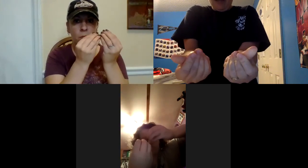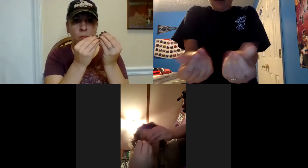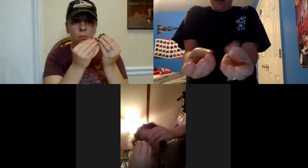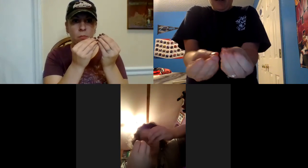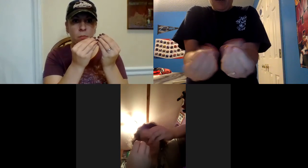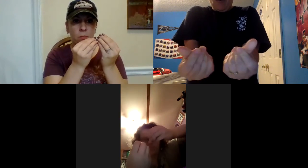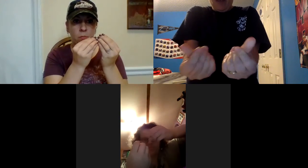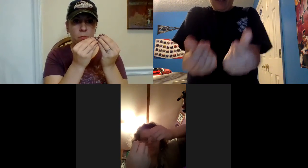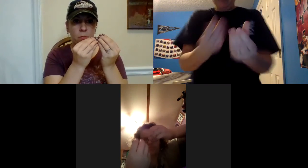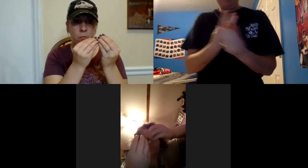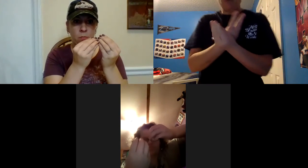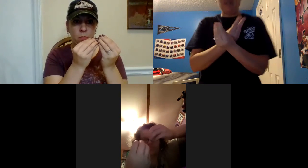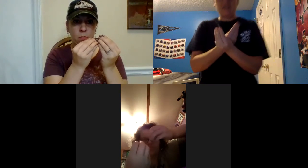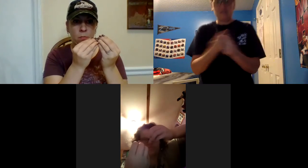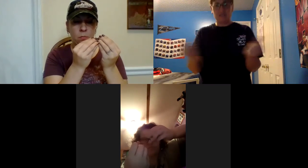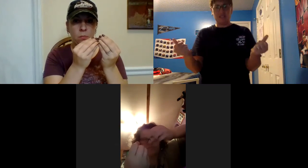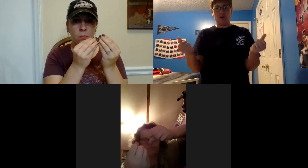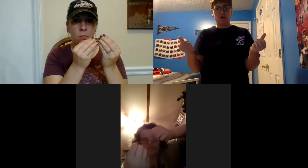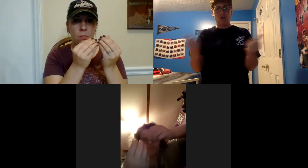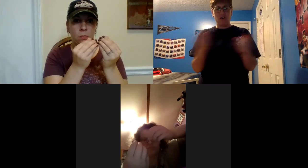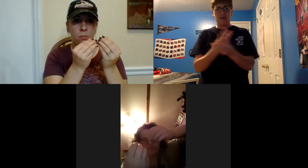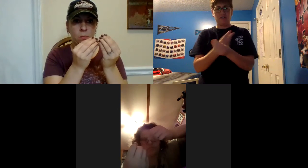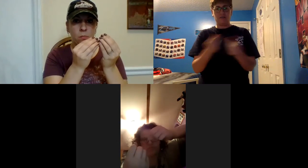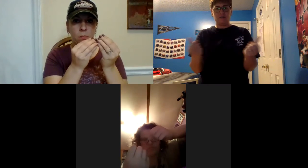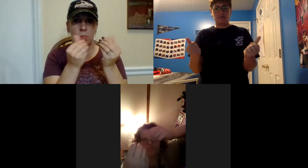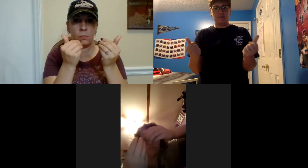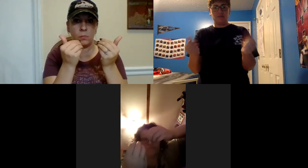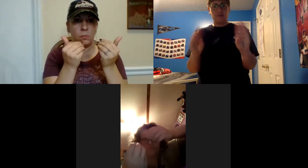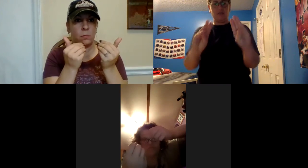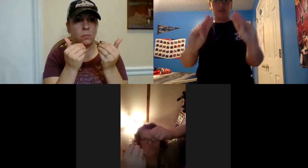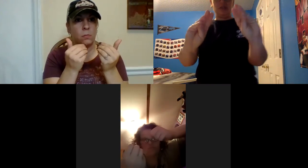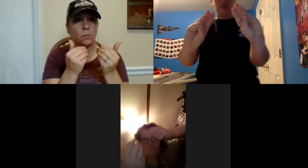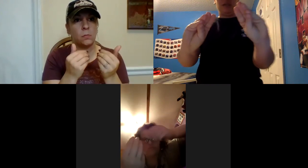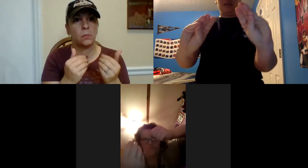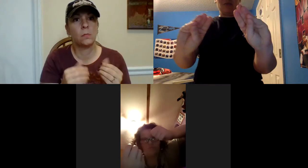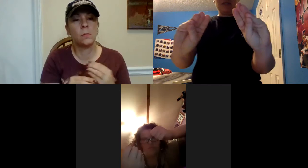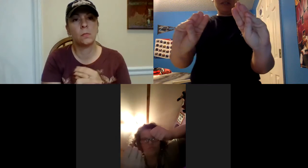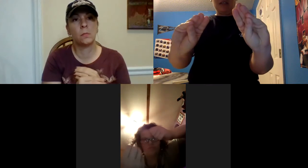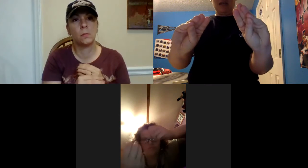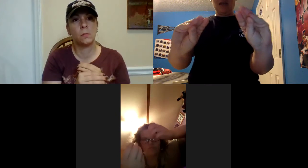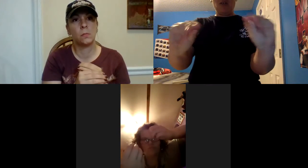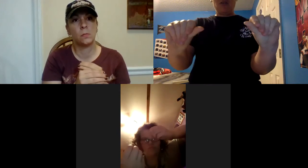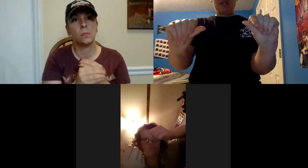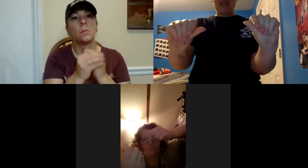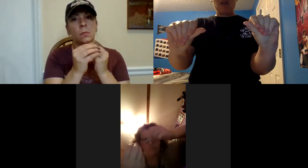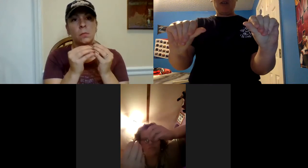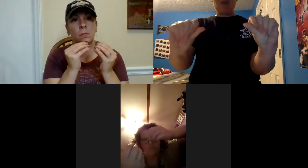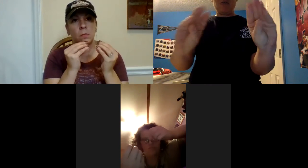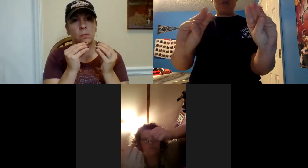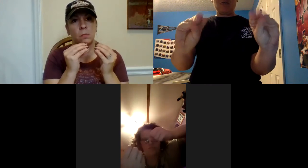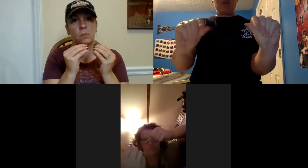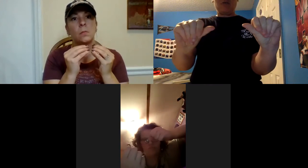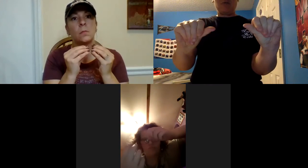way with it. So it's all gone. Yeah, so it's here to